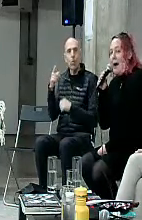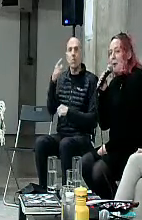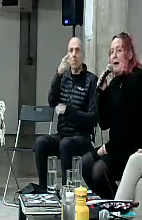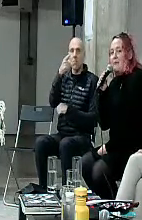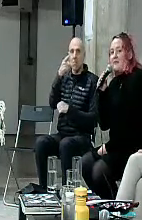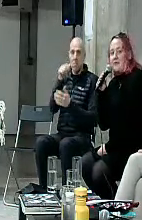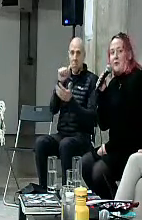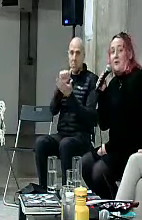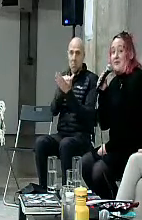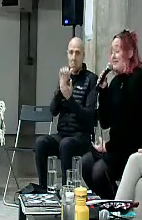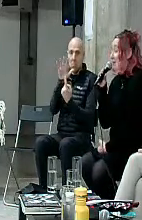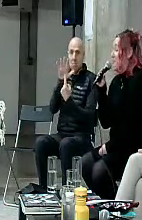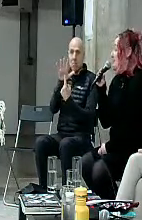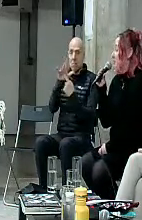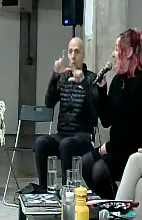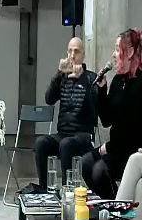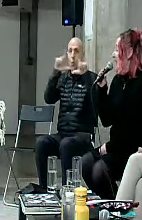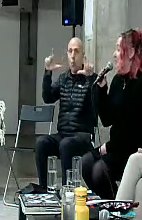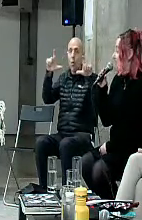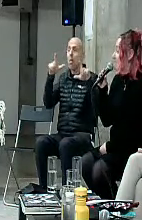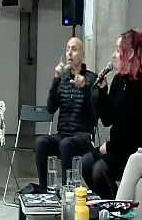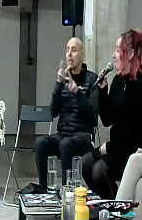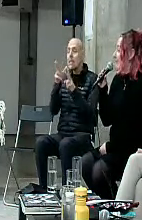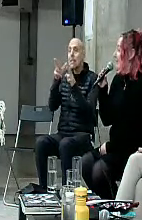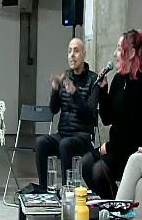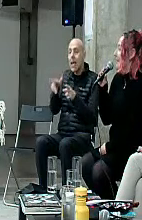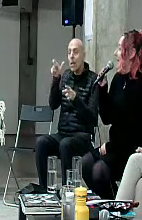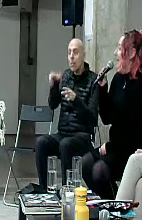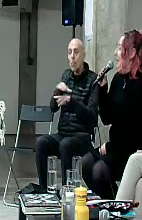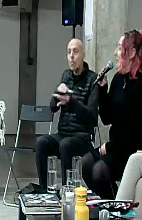so paramount to this cause, and it's dead people don't claim.